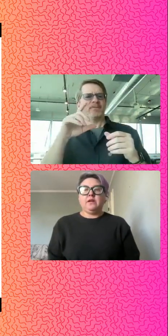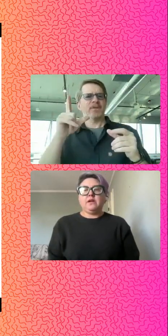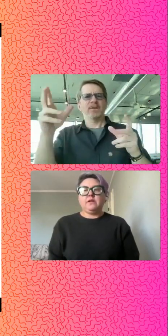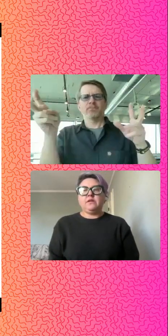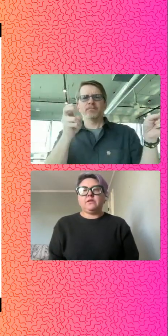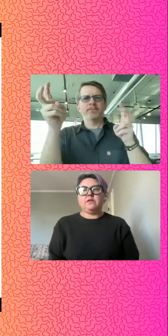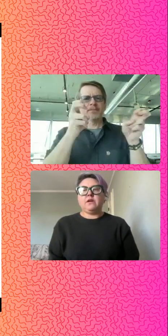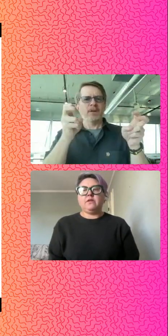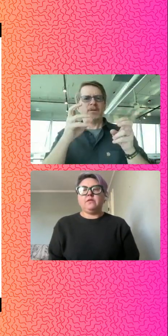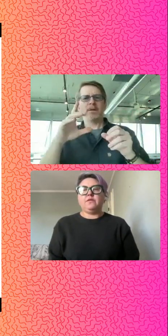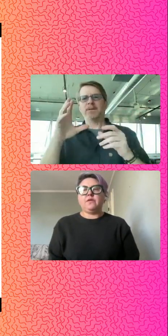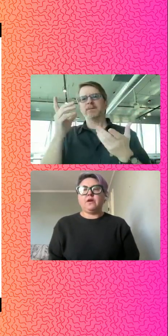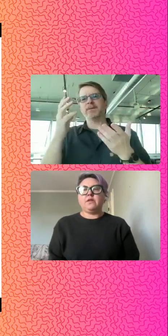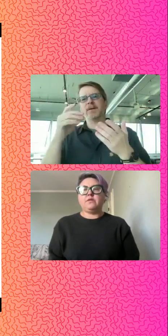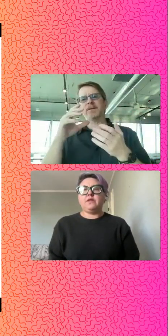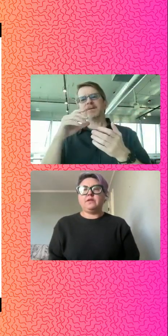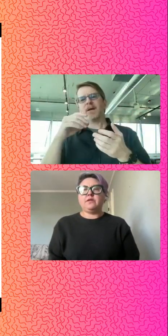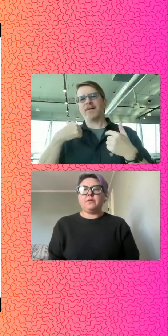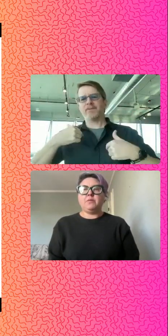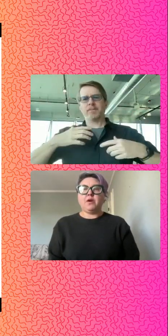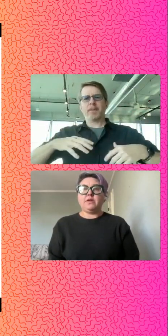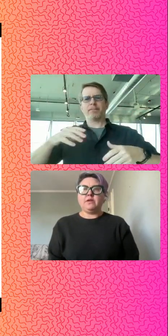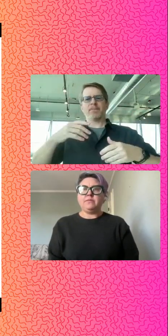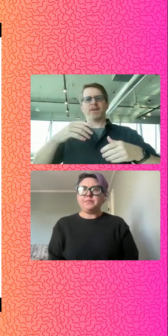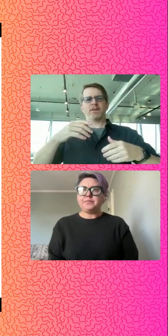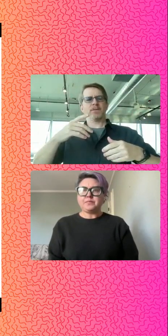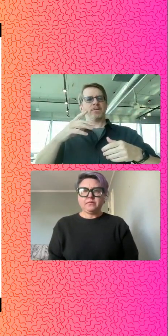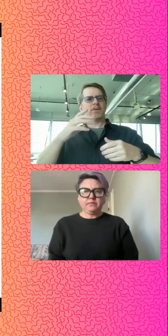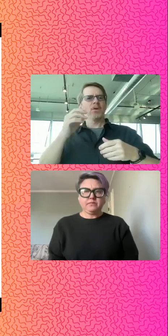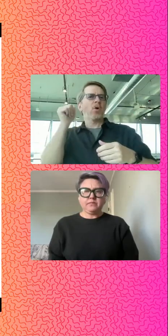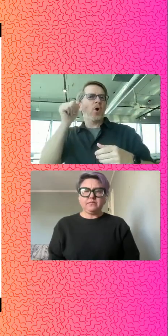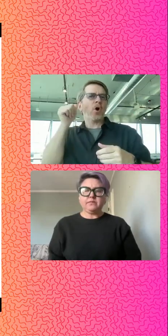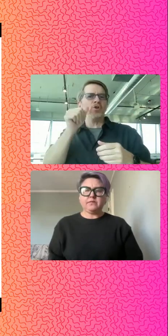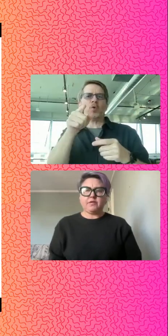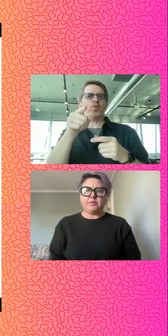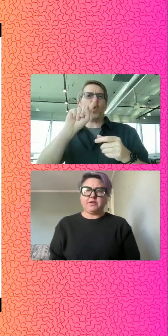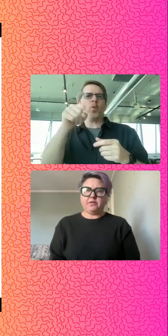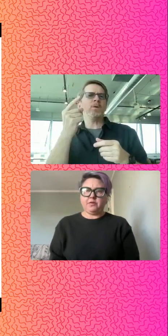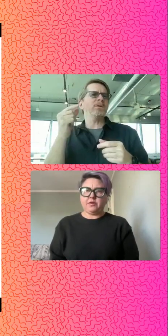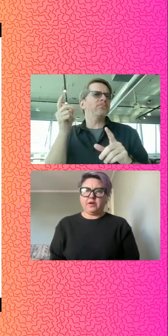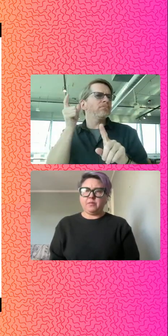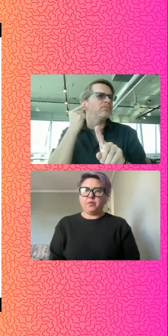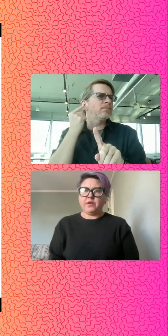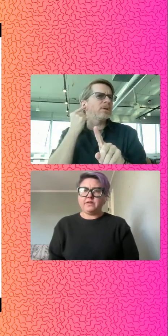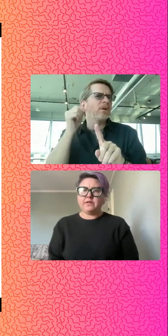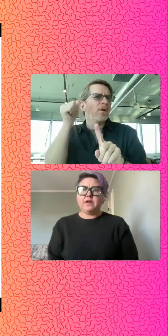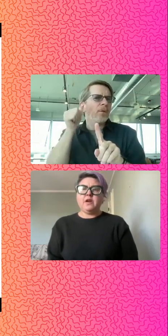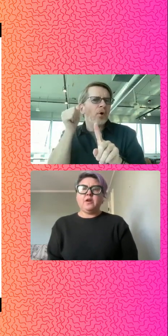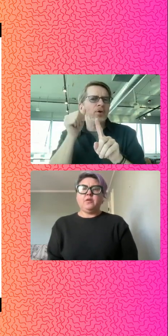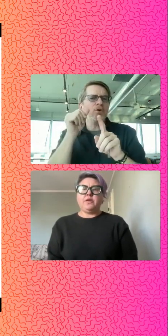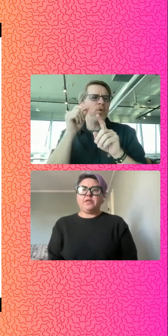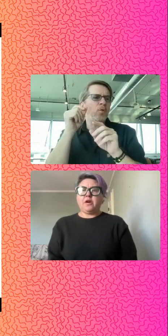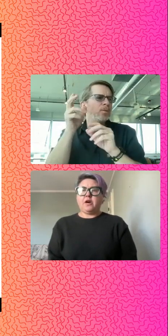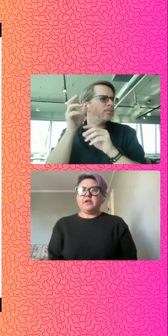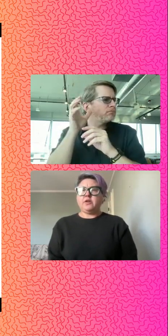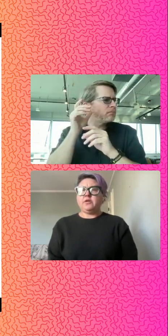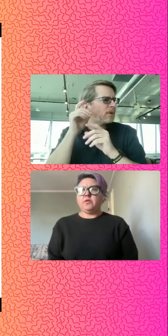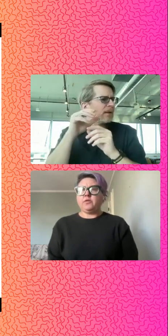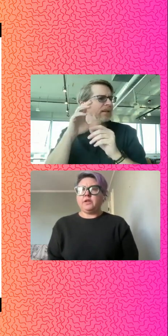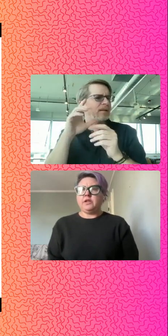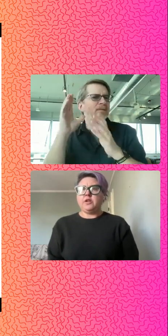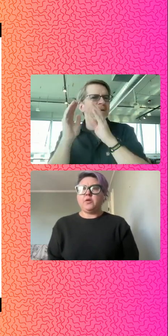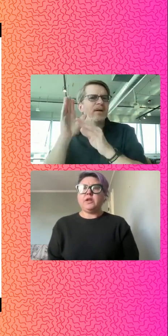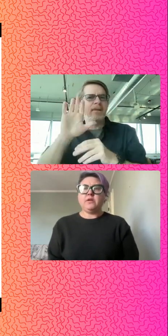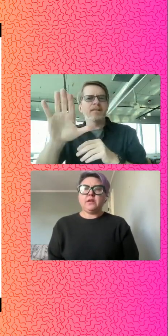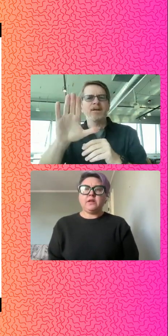of data and there's a lot of things that are being brought in from the different points. With audio,